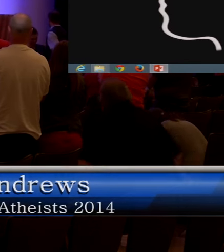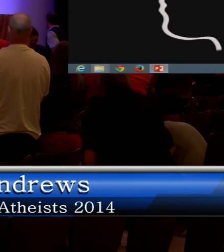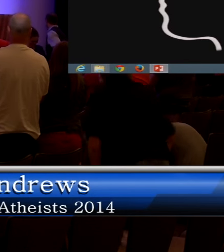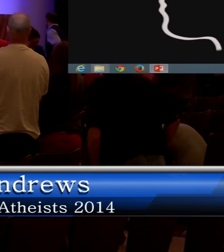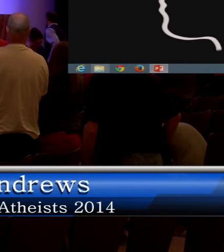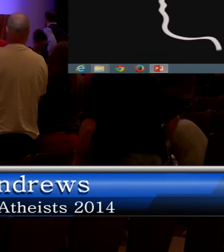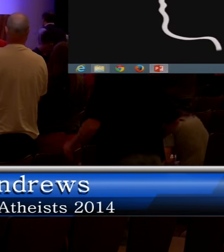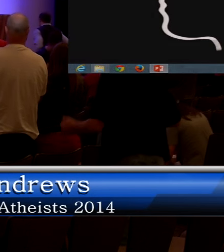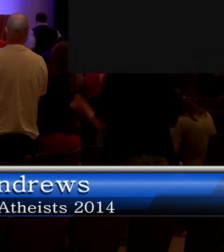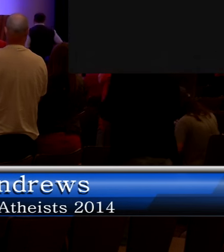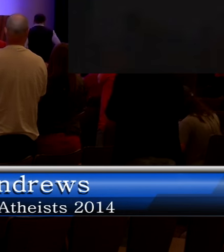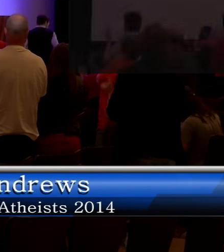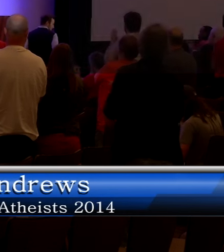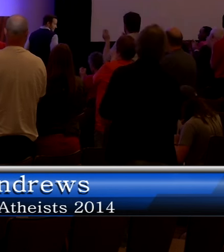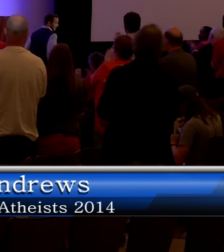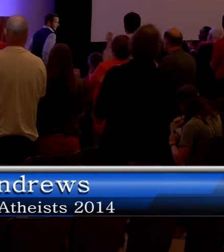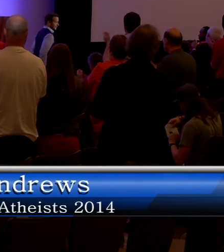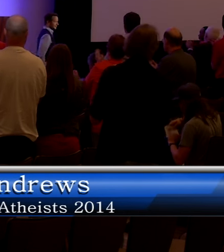Thank you.